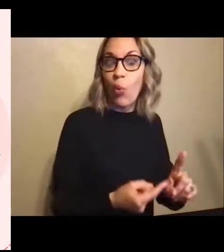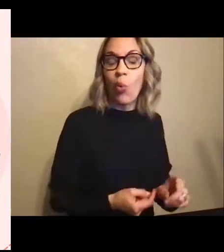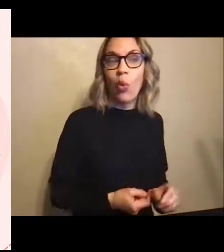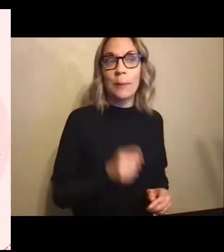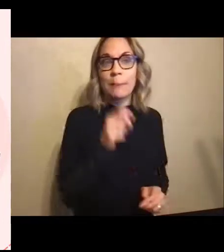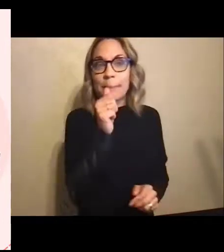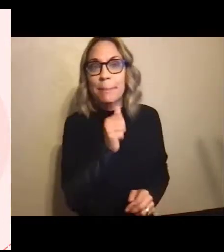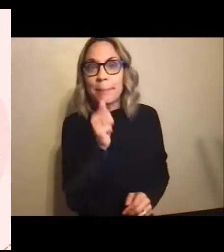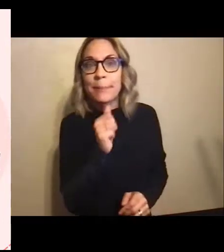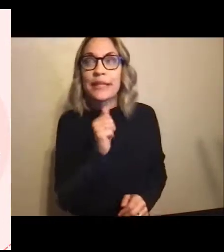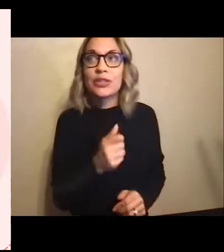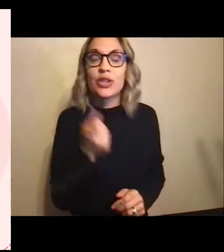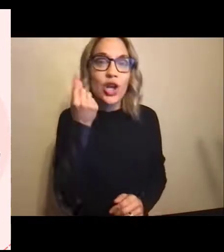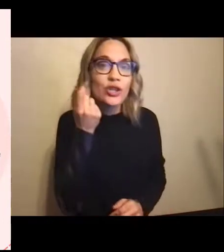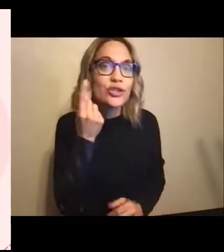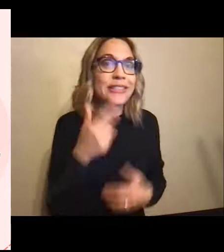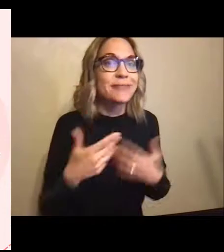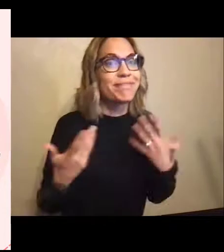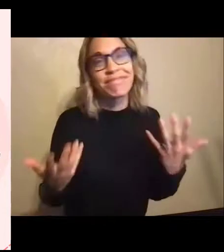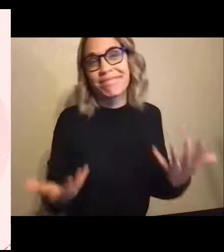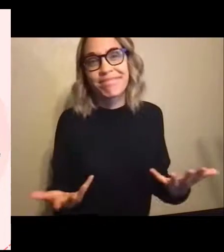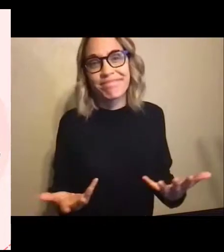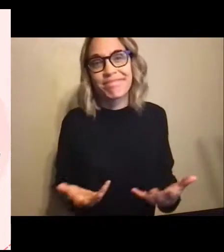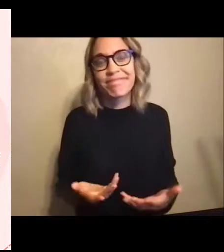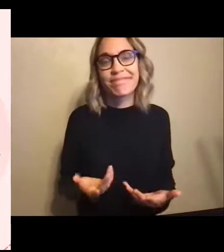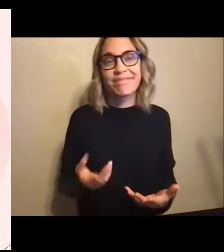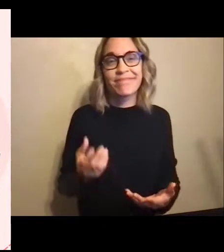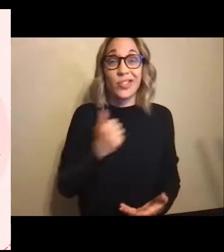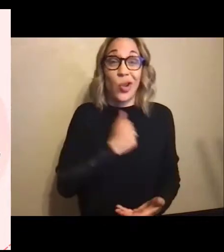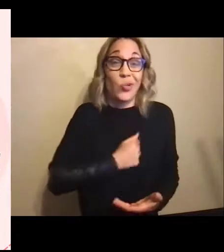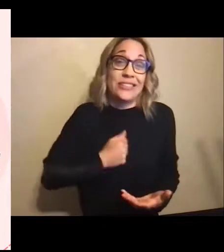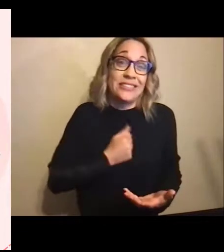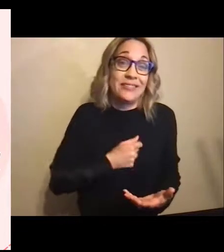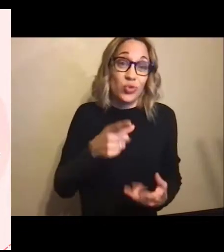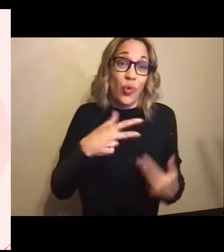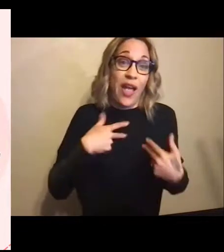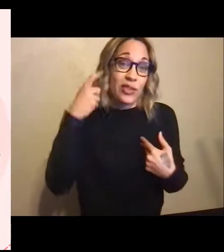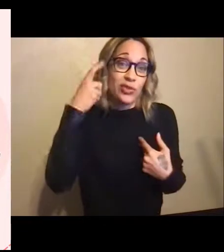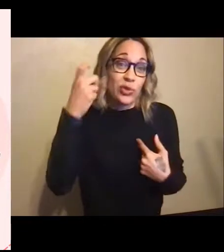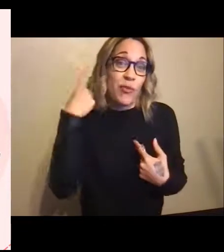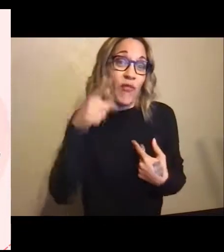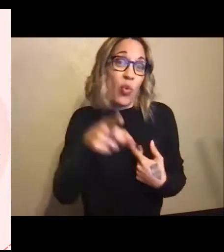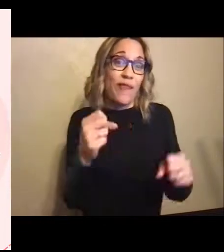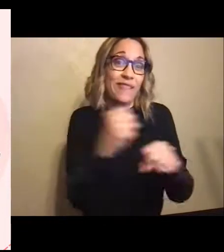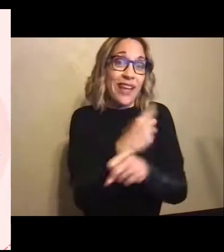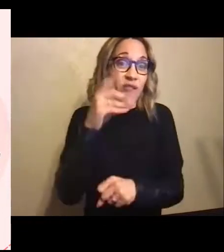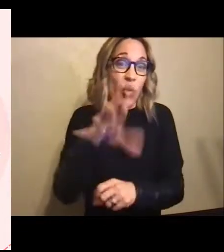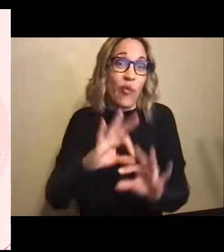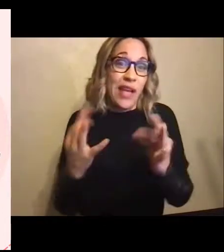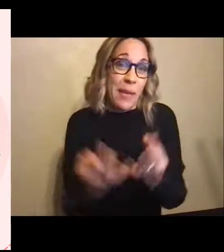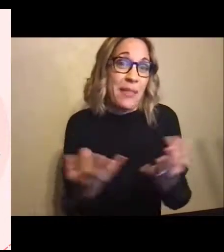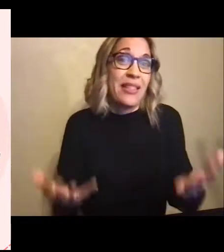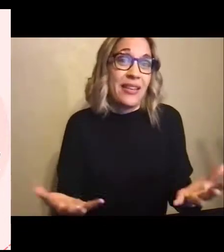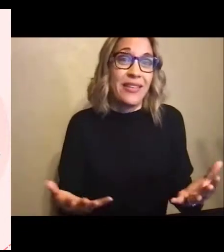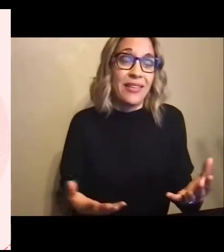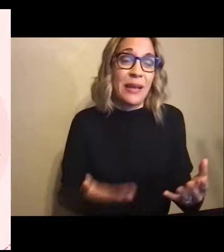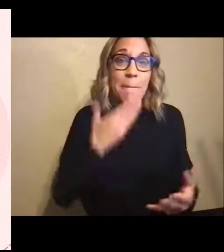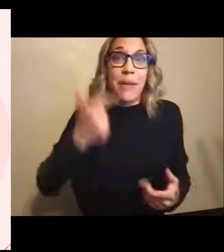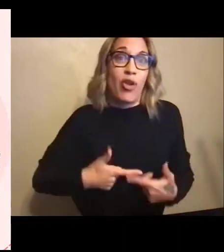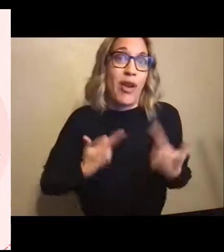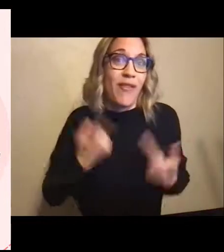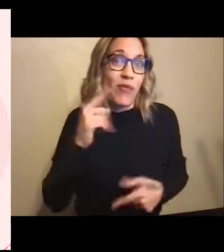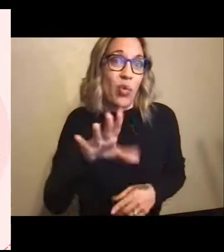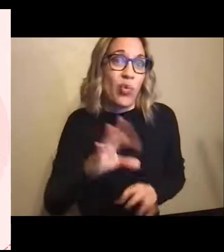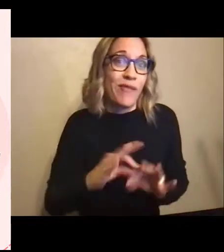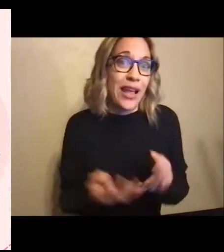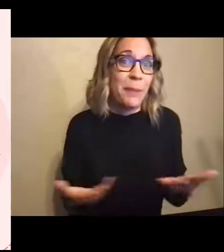that they don't necessarily fit in your attempts to achieve your goals. And so people have to be patient, but you have to